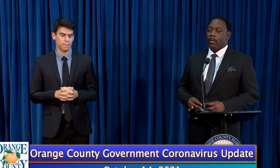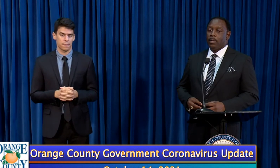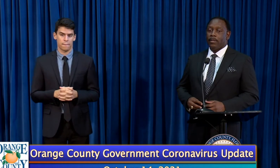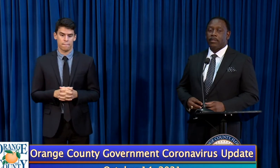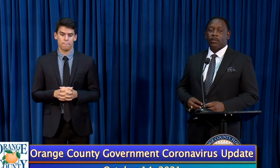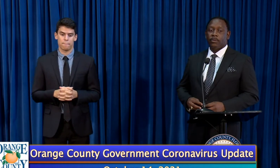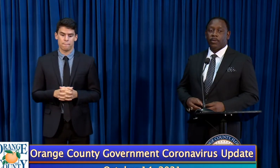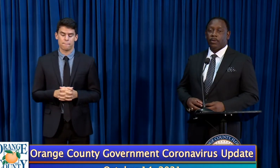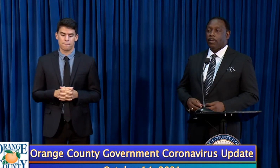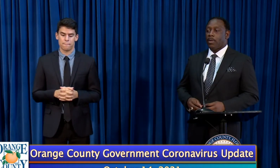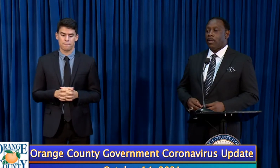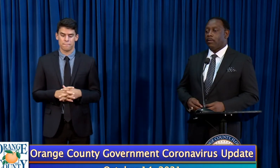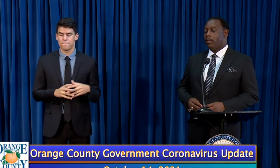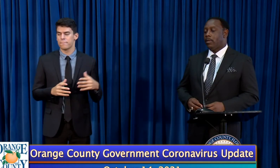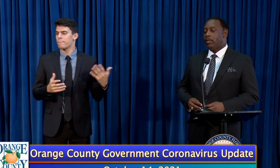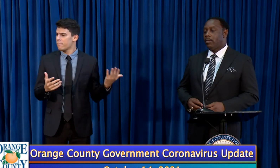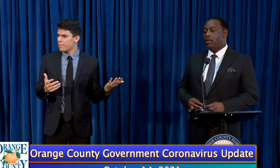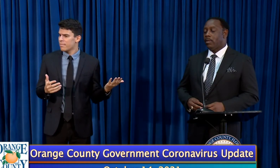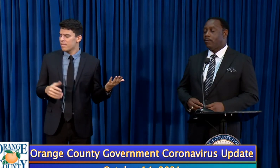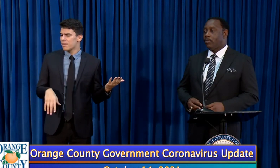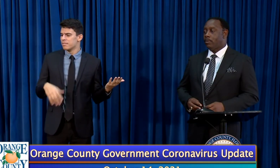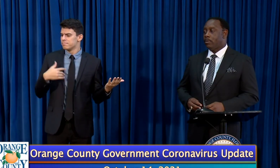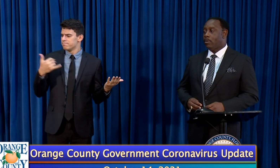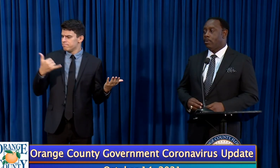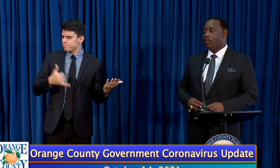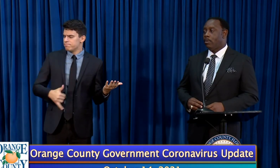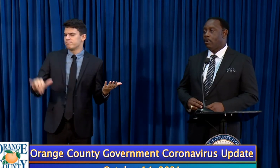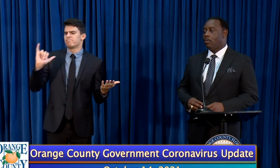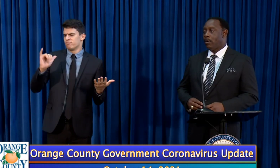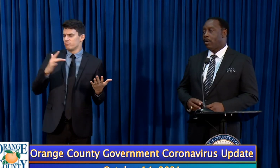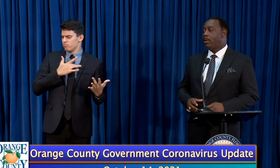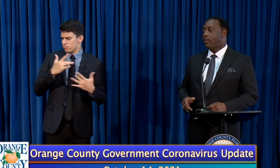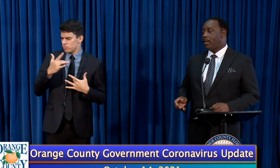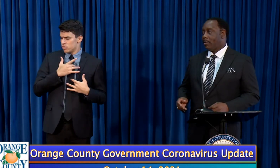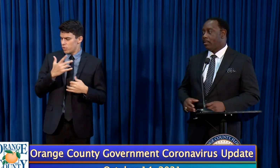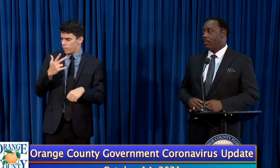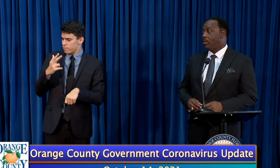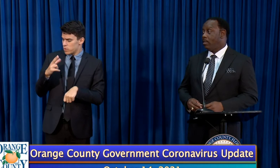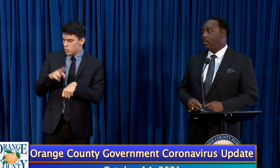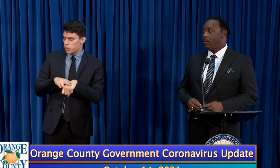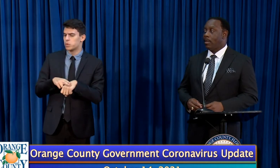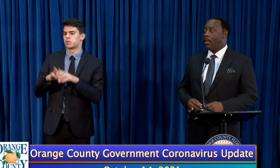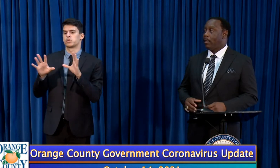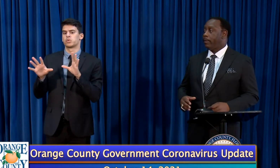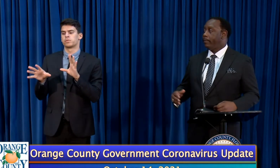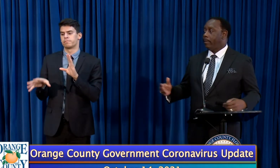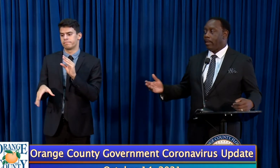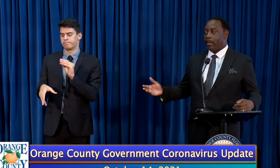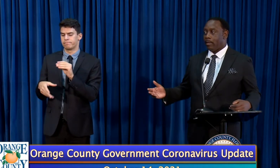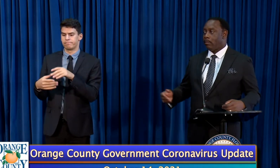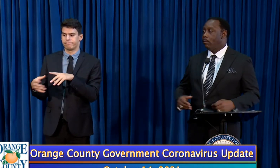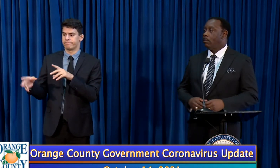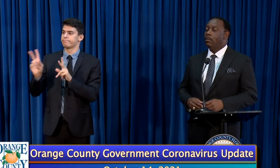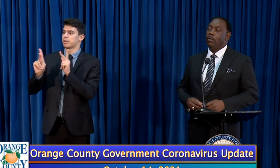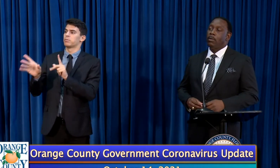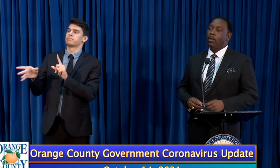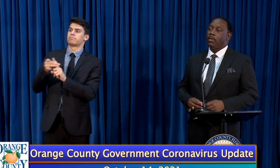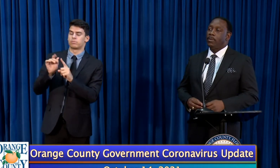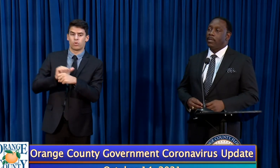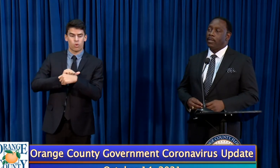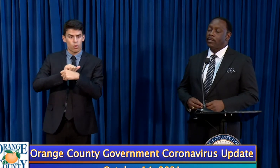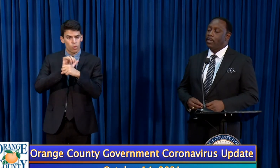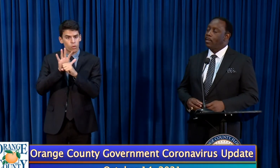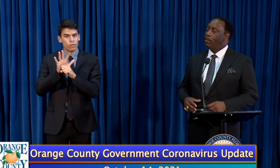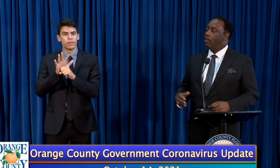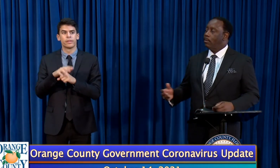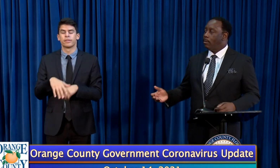Well, I still worry about additional individuals who will contract the disease and ultimately